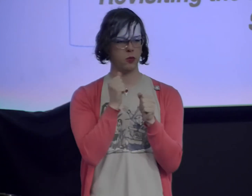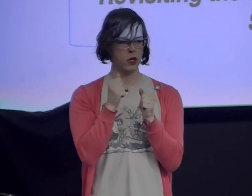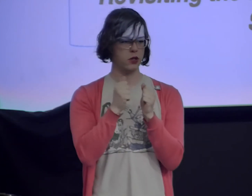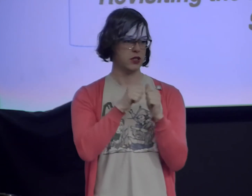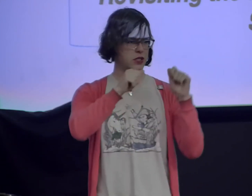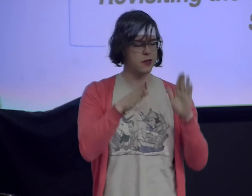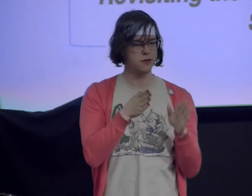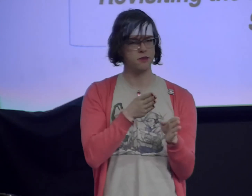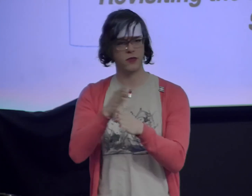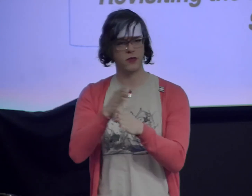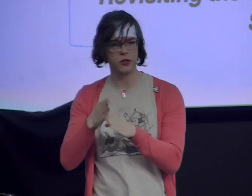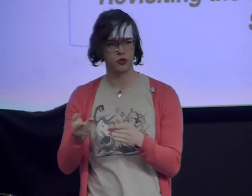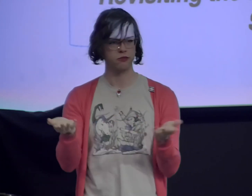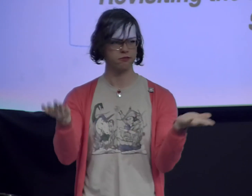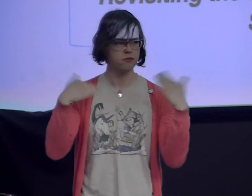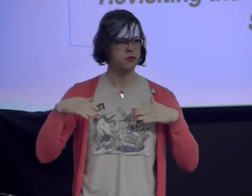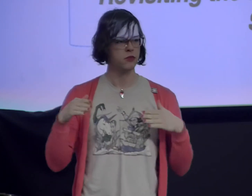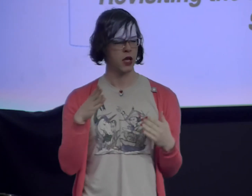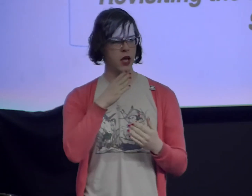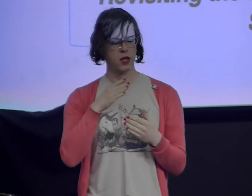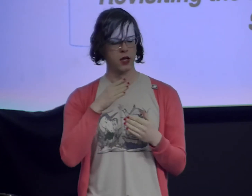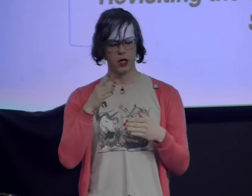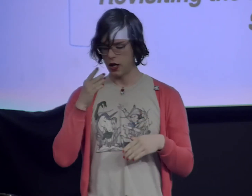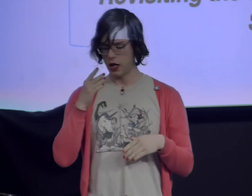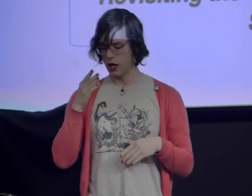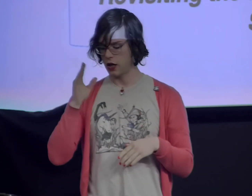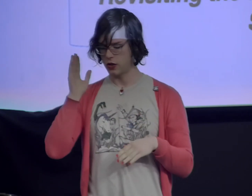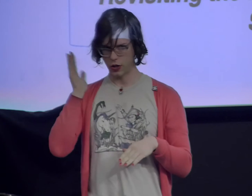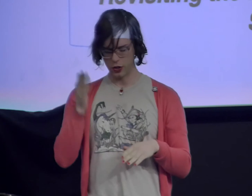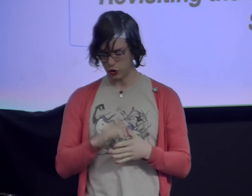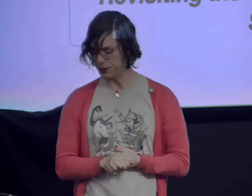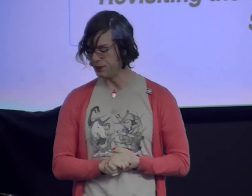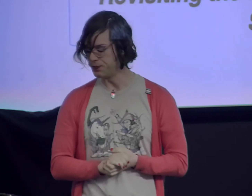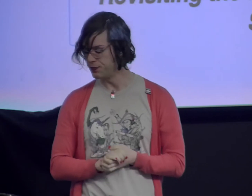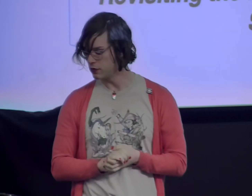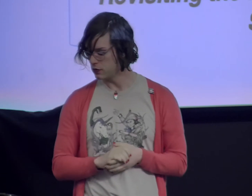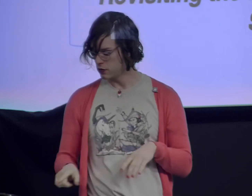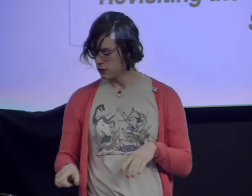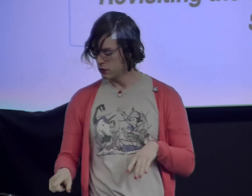and scientific communities in the area and across the nation.